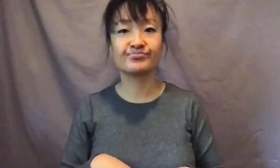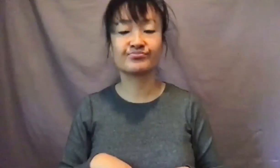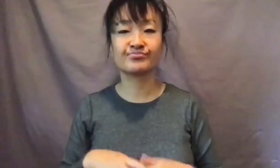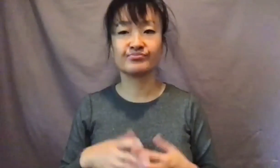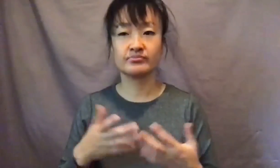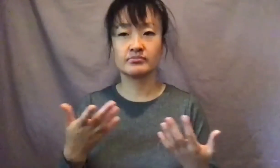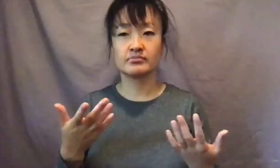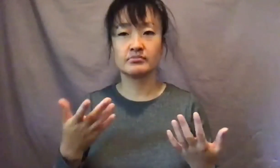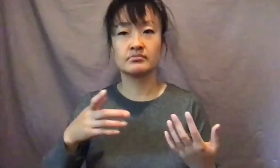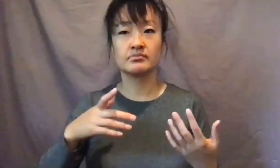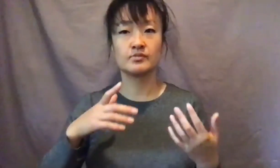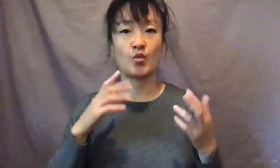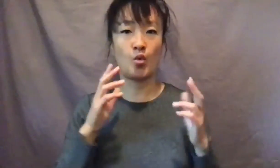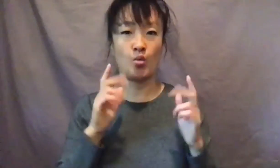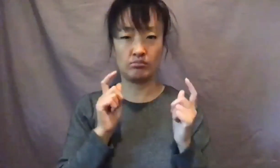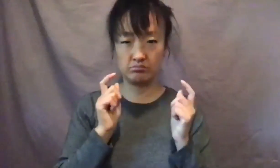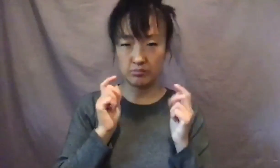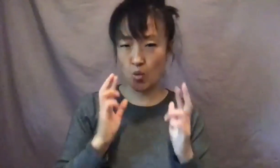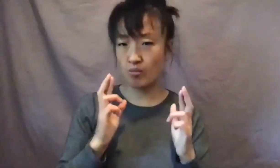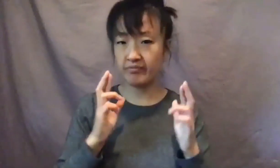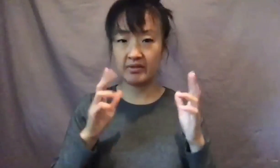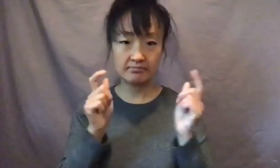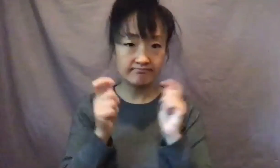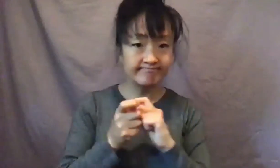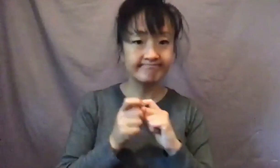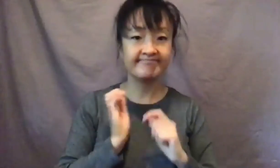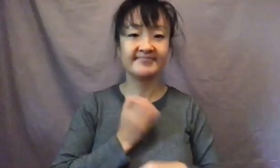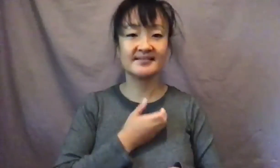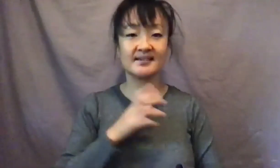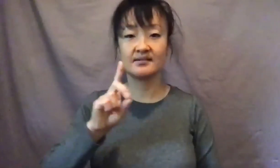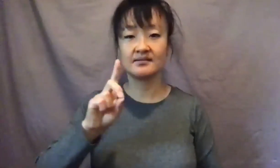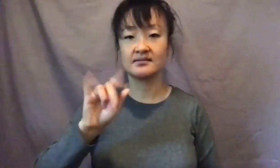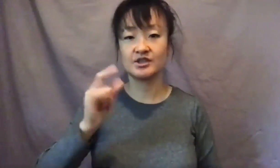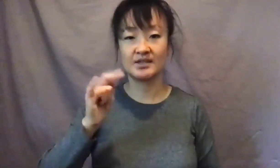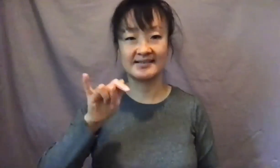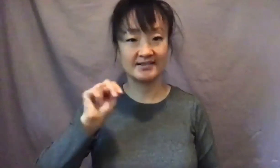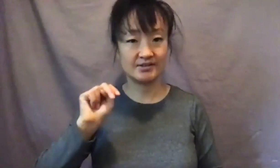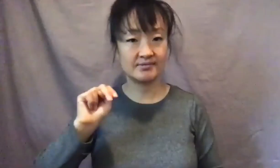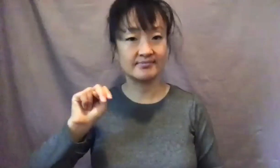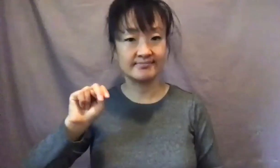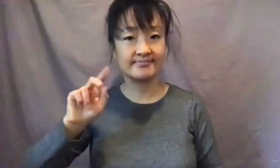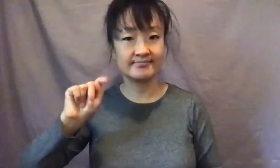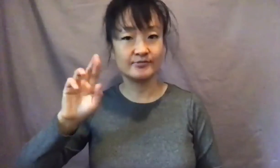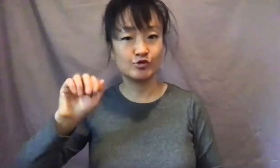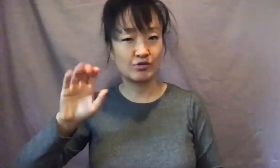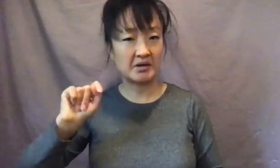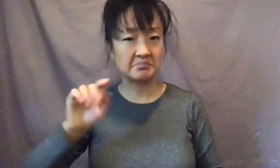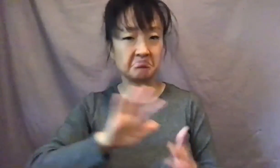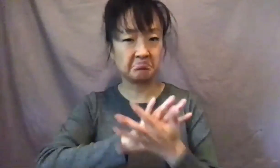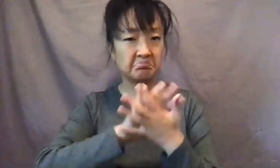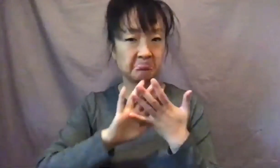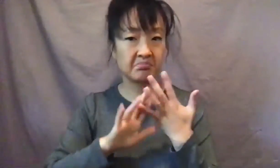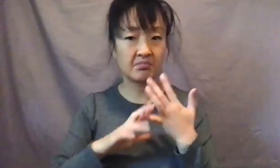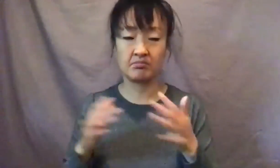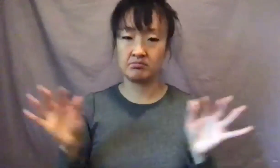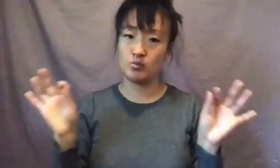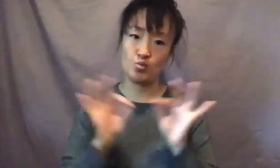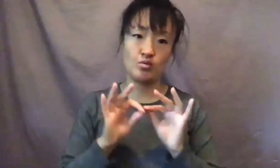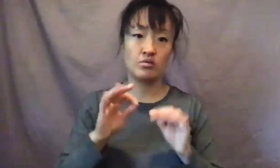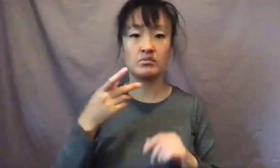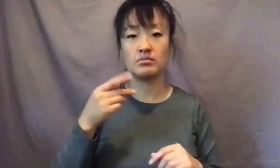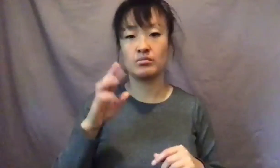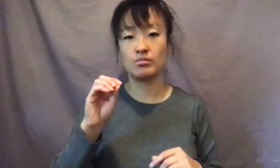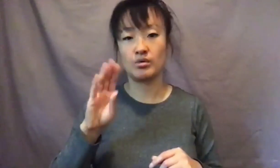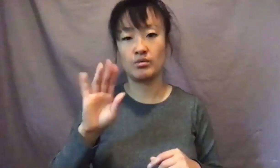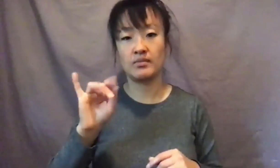digestive tracts. I think probiotics are really important. I think they're a huge part of not only digestive health,